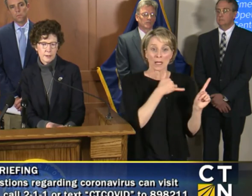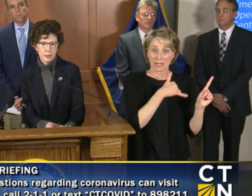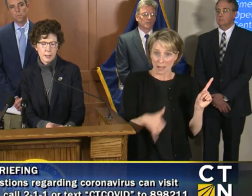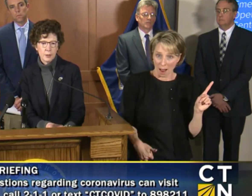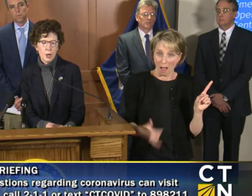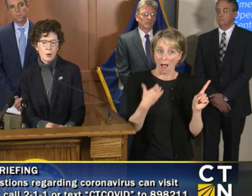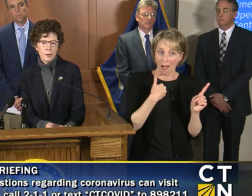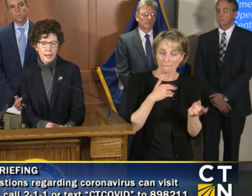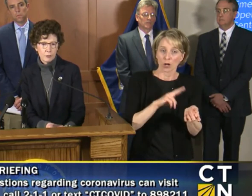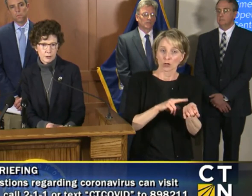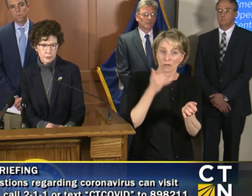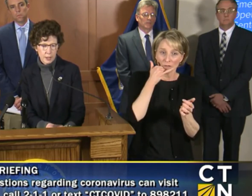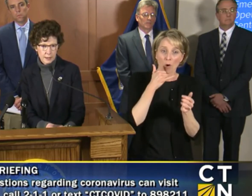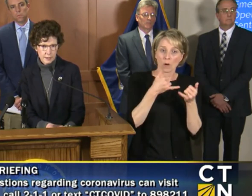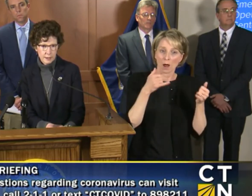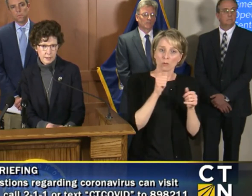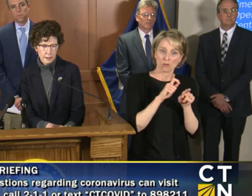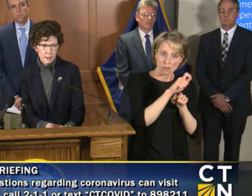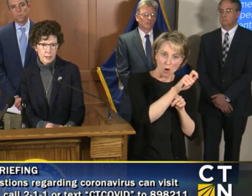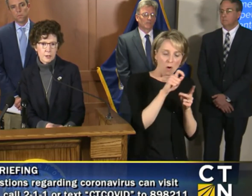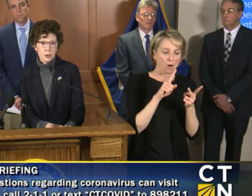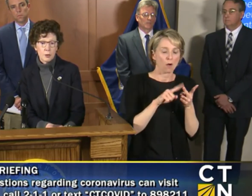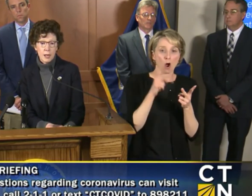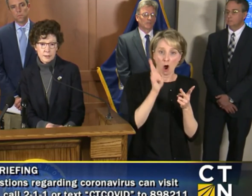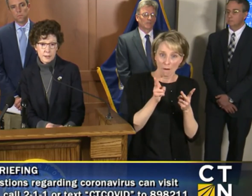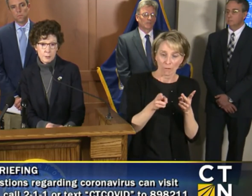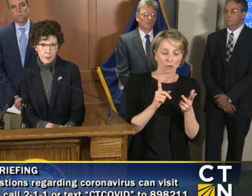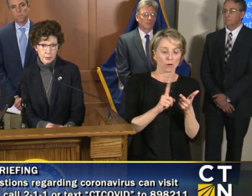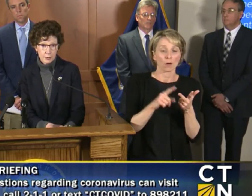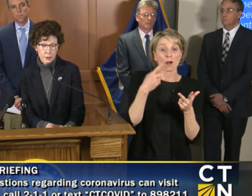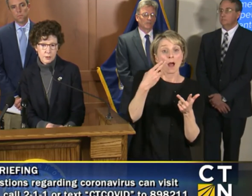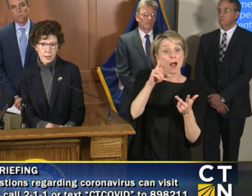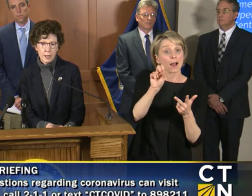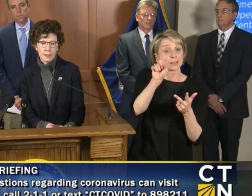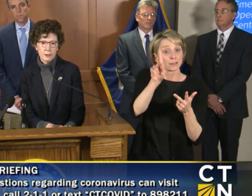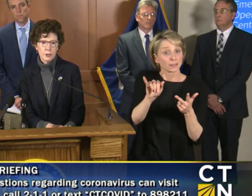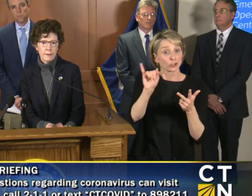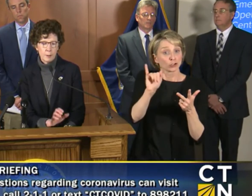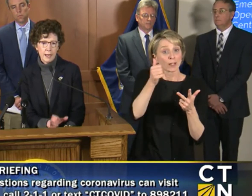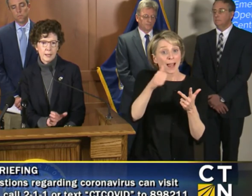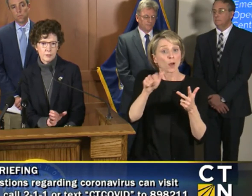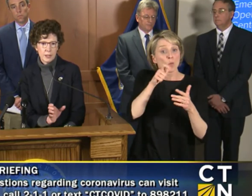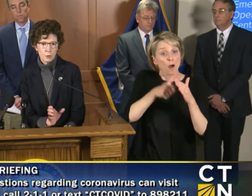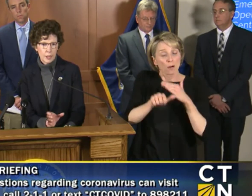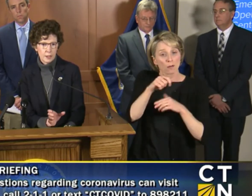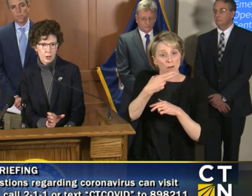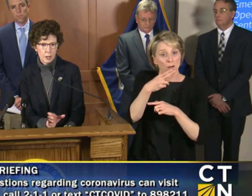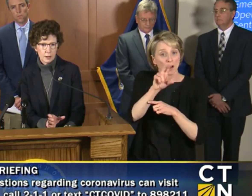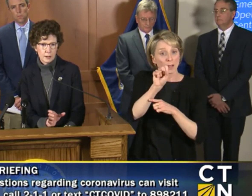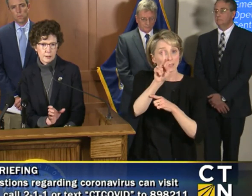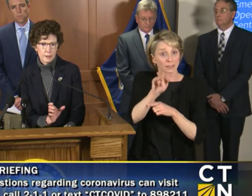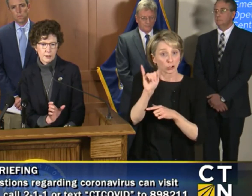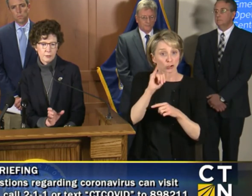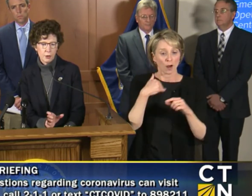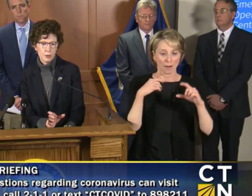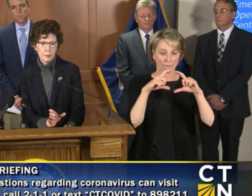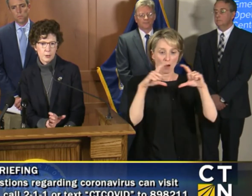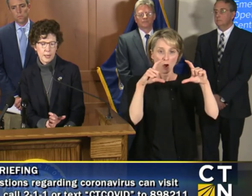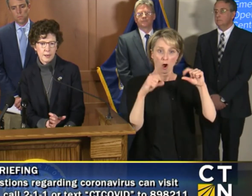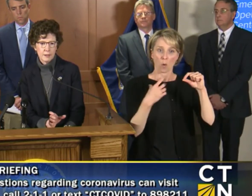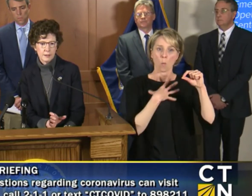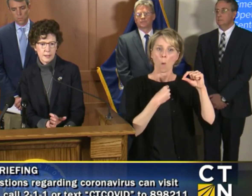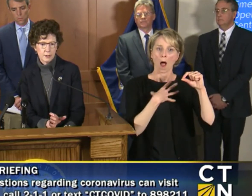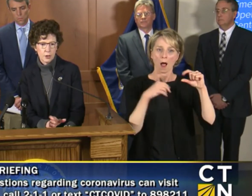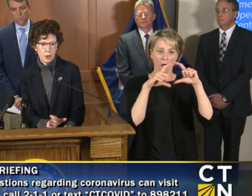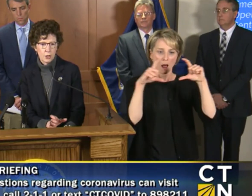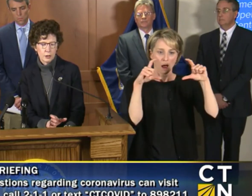has set one up. We have one for Husky. So Husky members can look on the back of their white card. There's a phone number